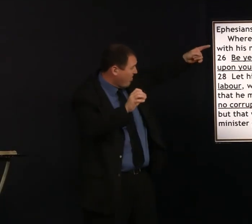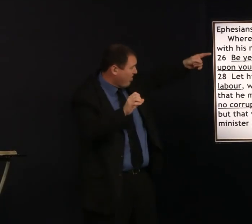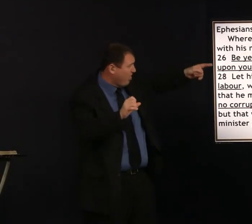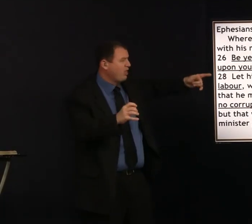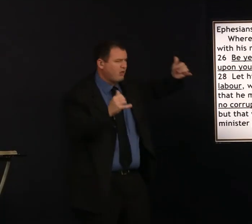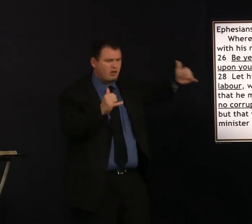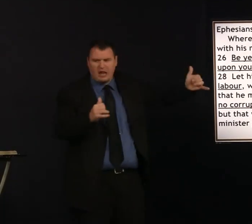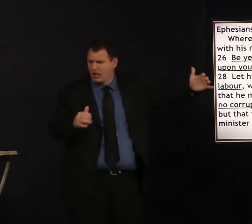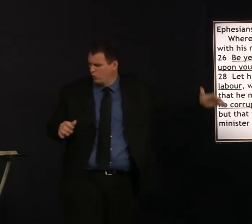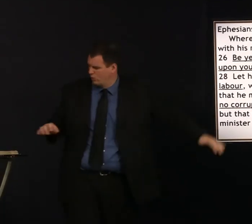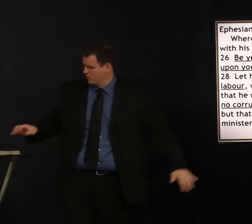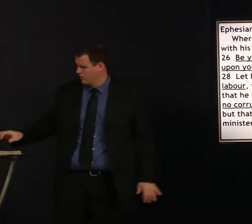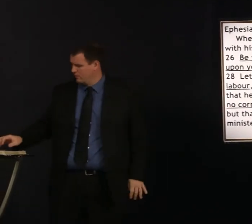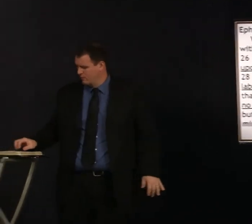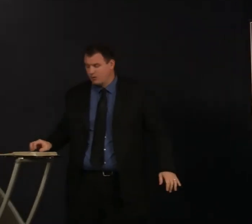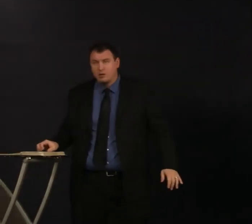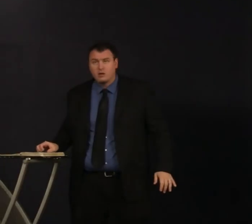So, now,